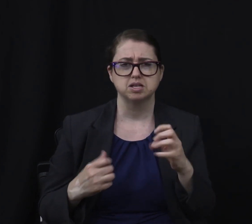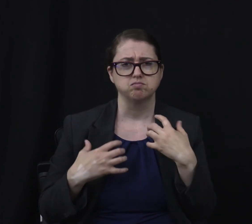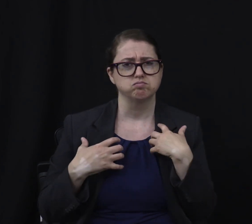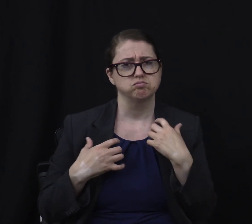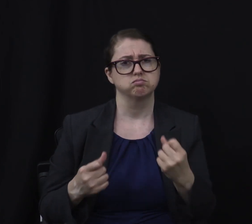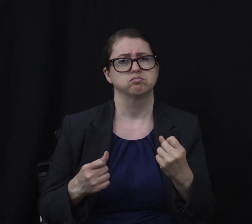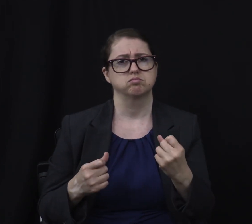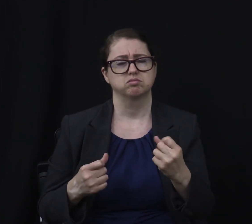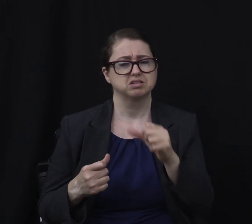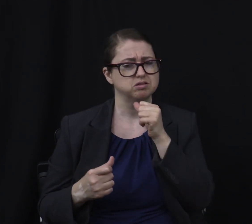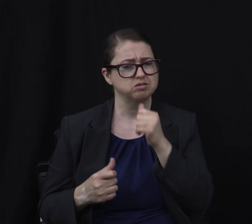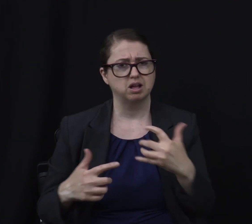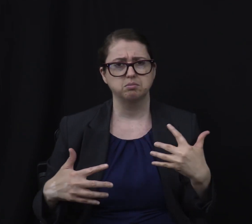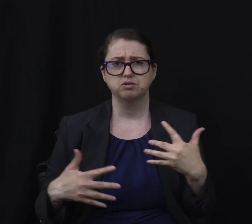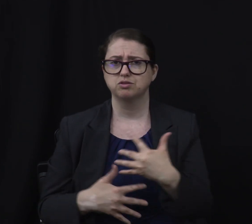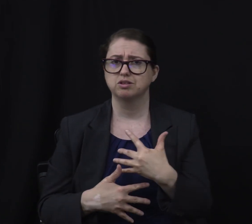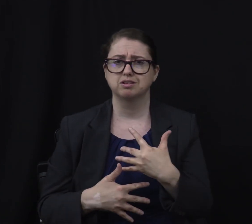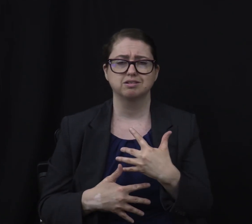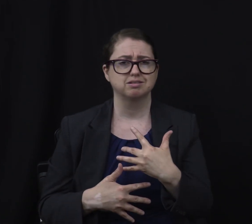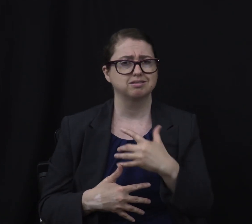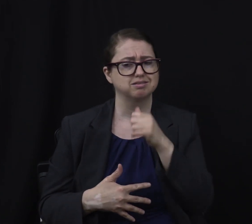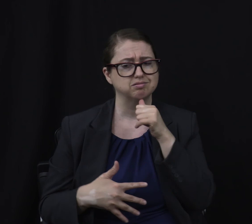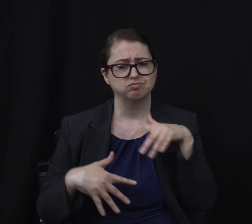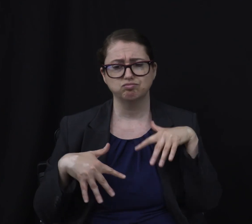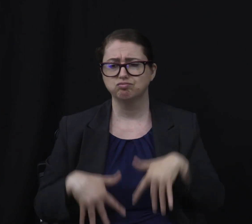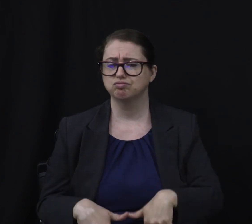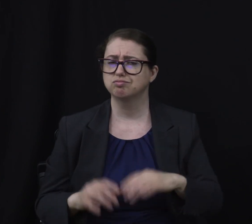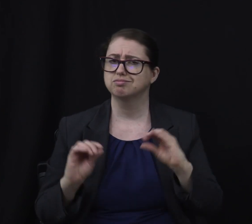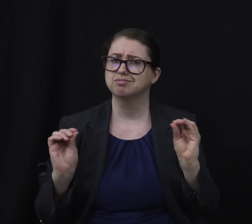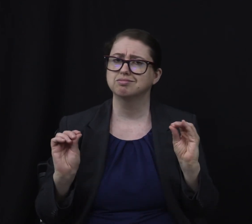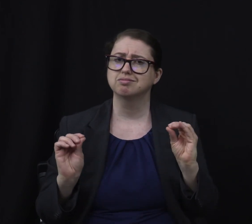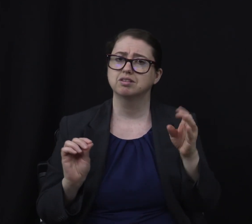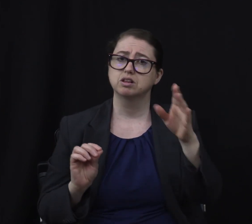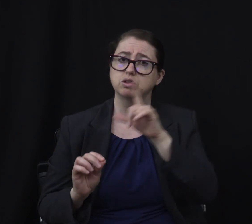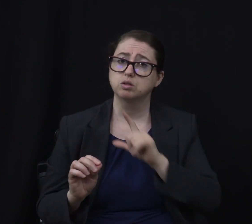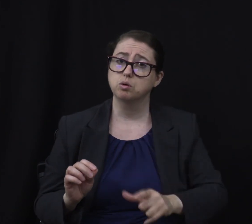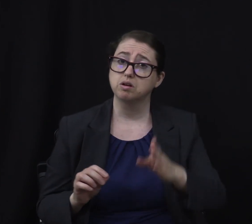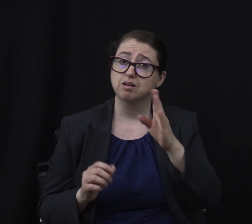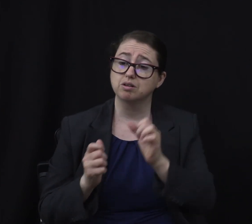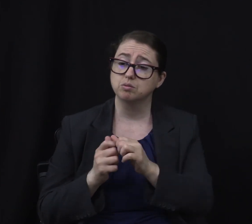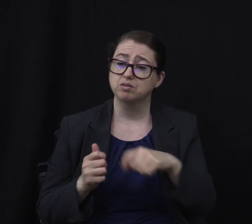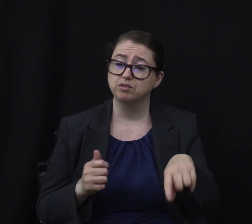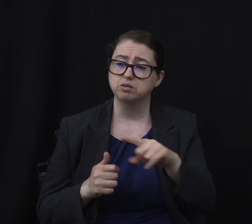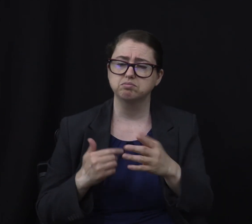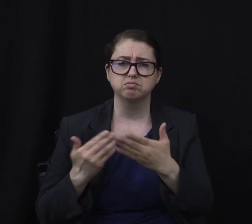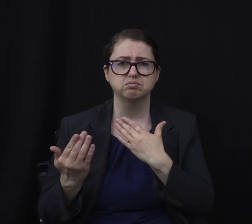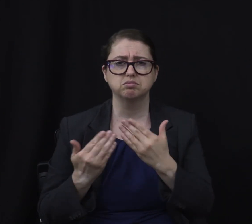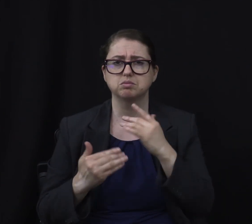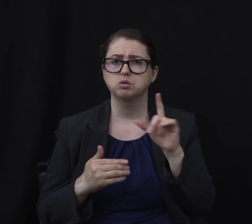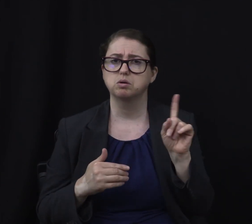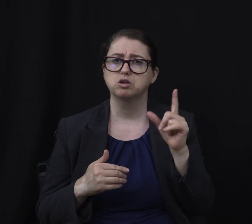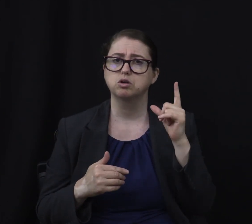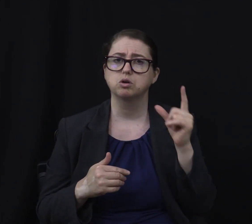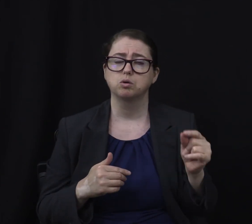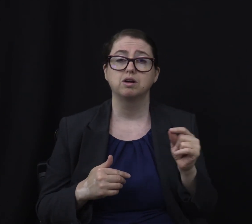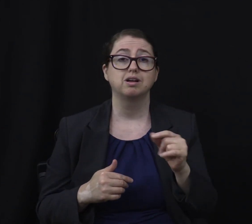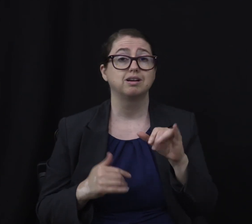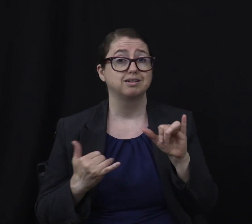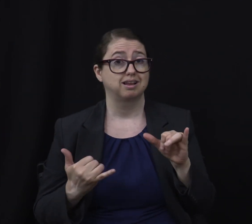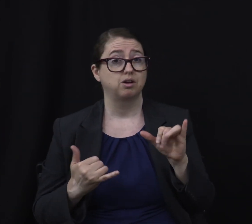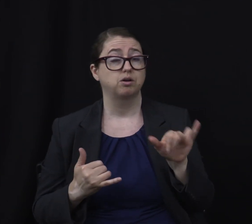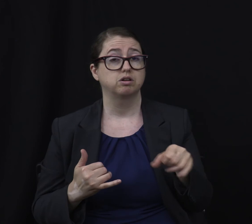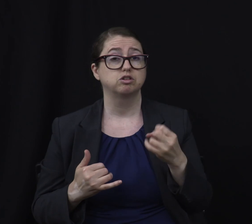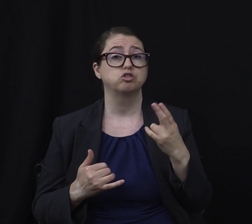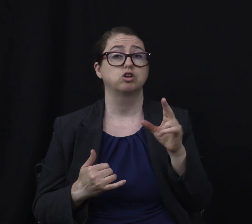be afraid, neither be dismayed, for the Lord thy God is with thee wherever you go. Joshua, having been encouraged by